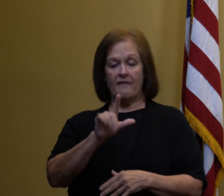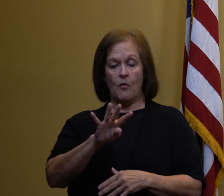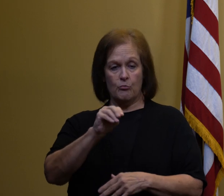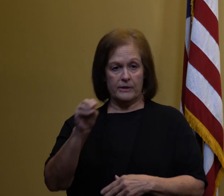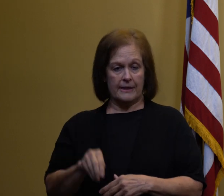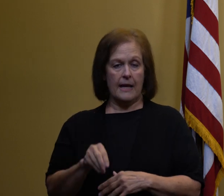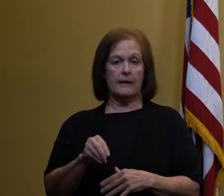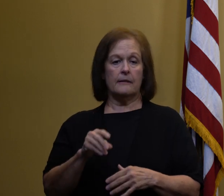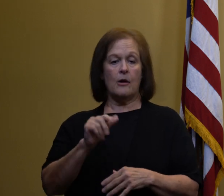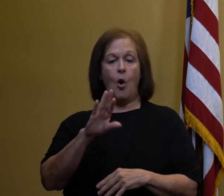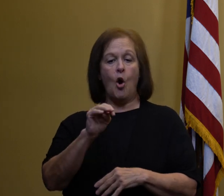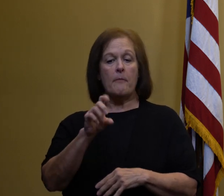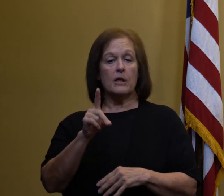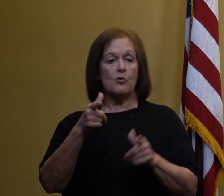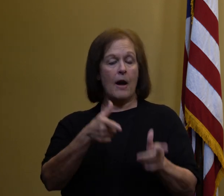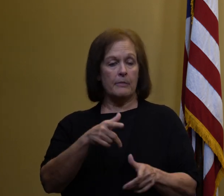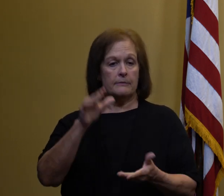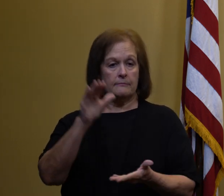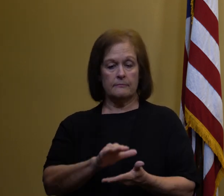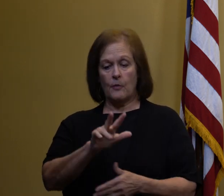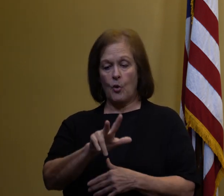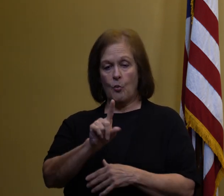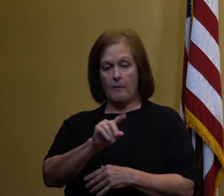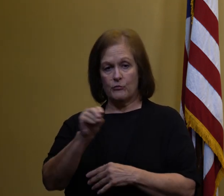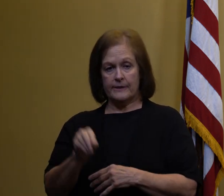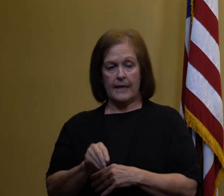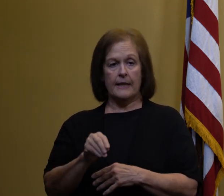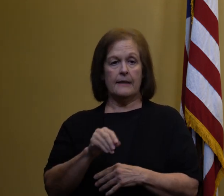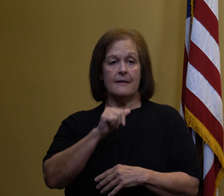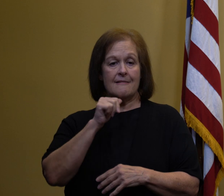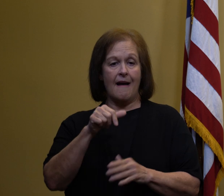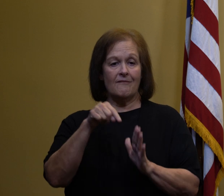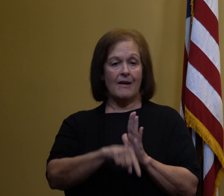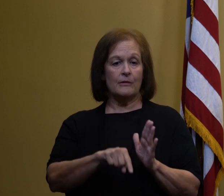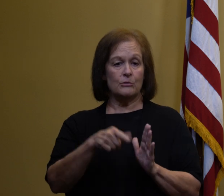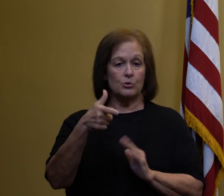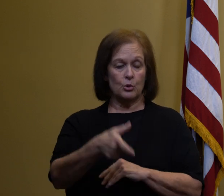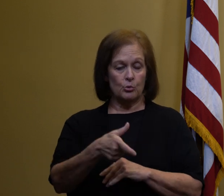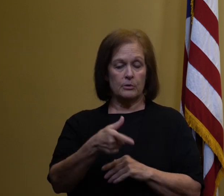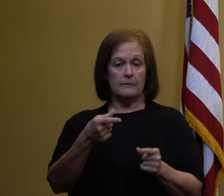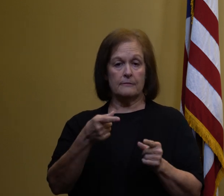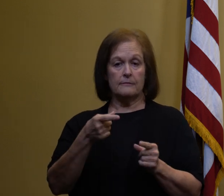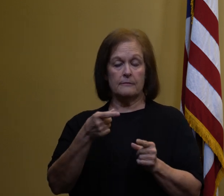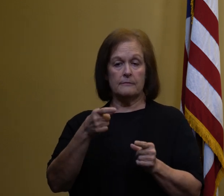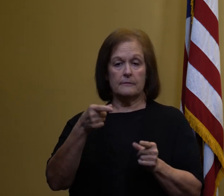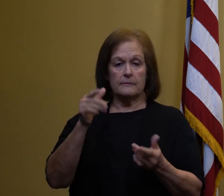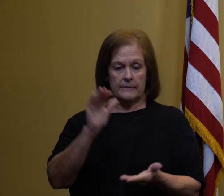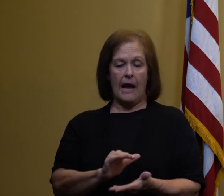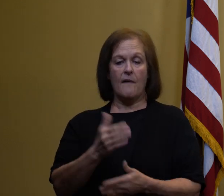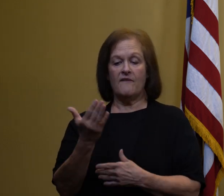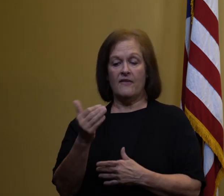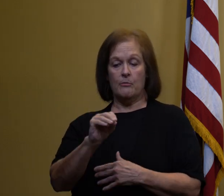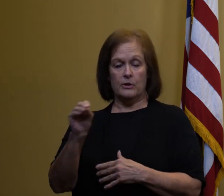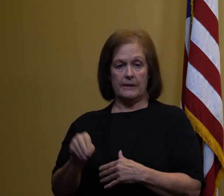24%. Armed robberies remain down 31%. Non-fatal shooting incidents remain down